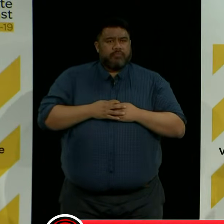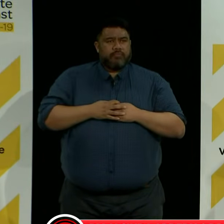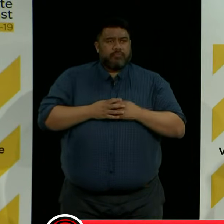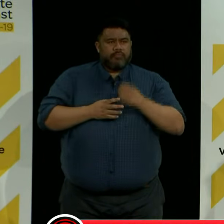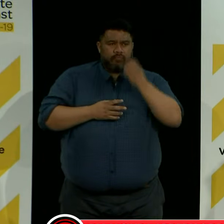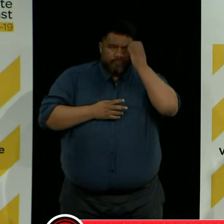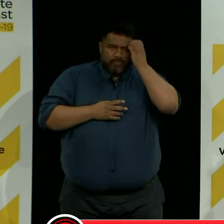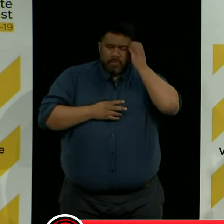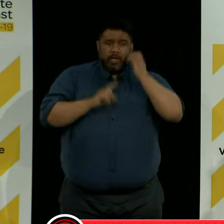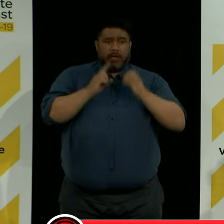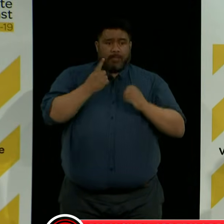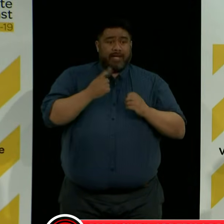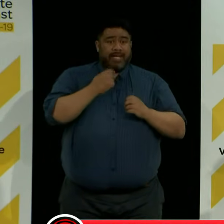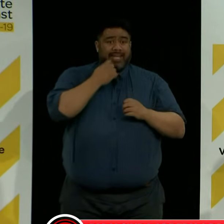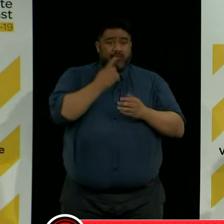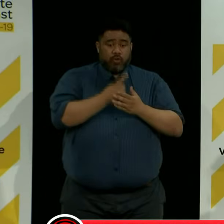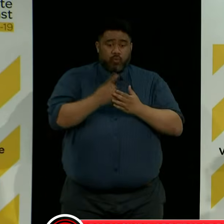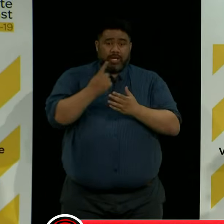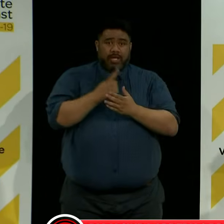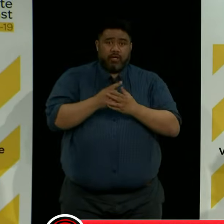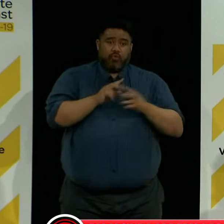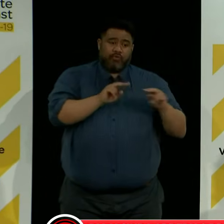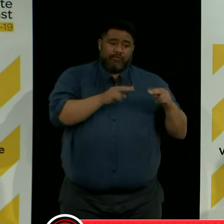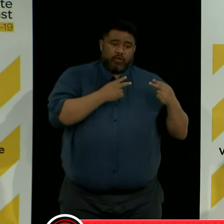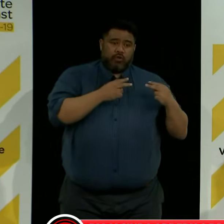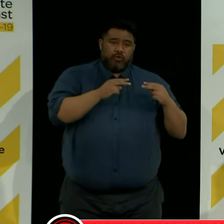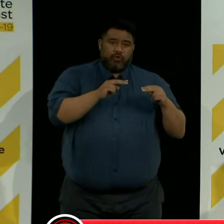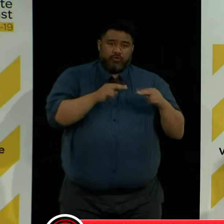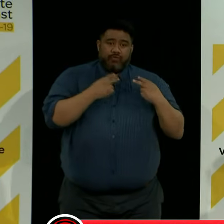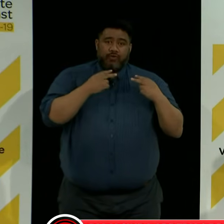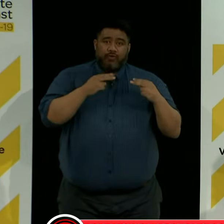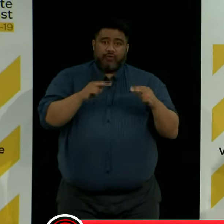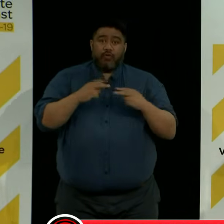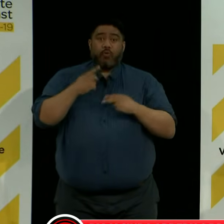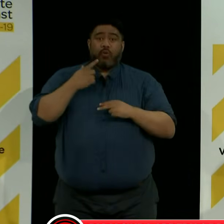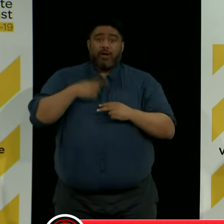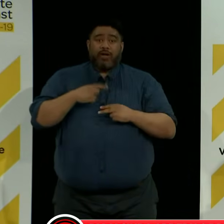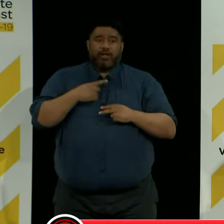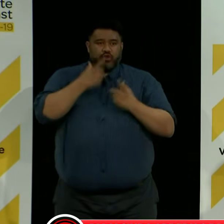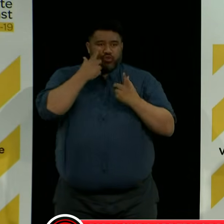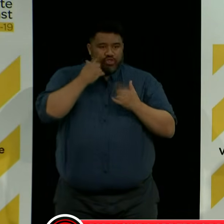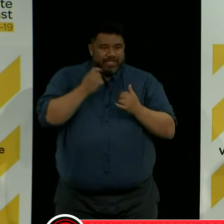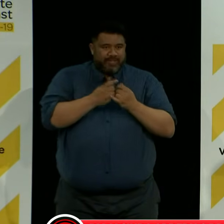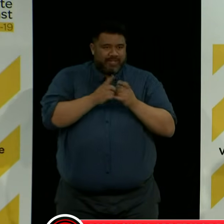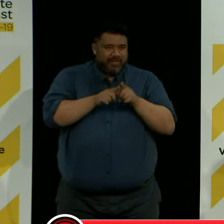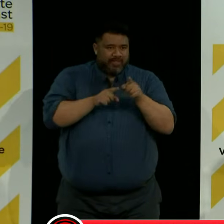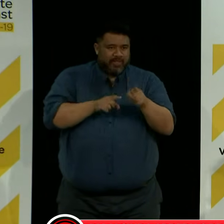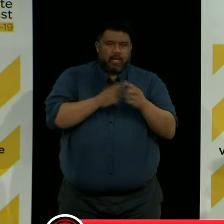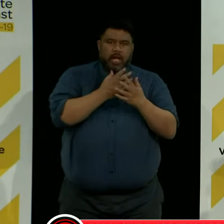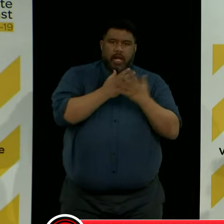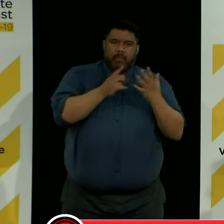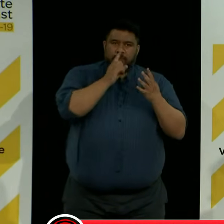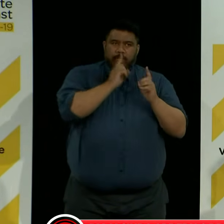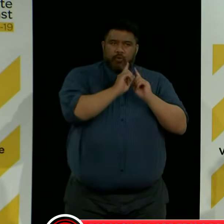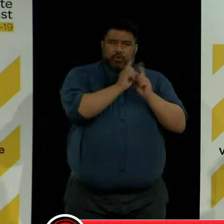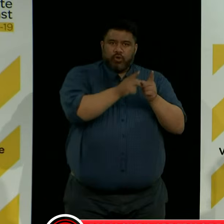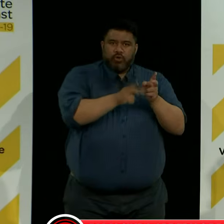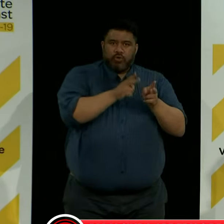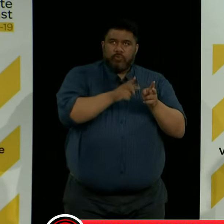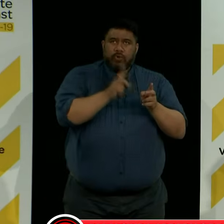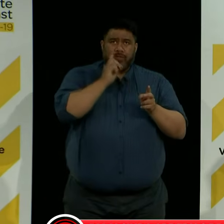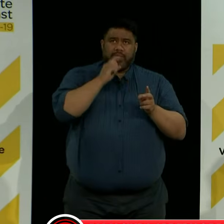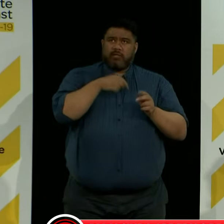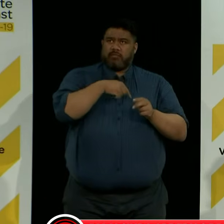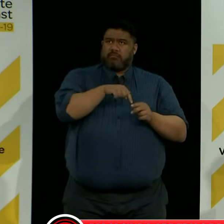that it should be reviewed every week is to look and see what is the level of hospitalisations. Today we had 30. I think at the peak of